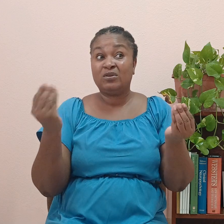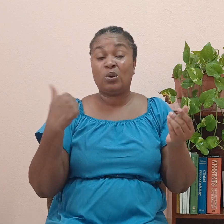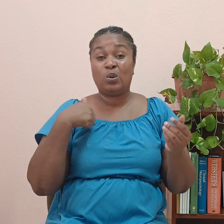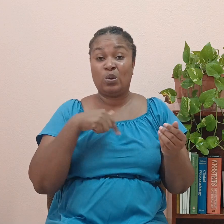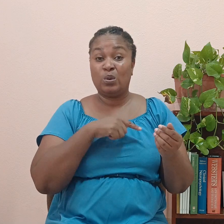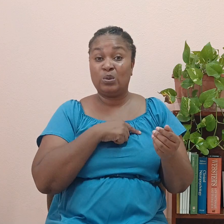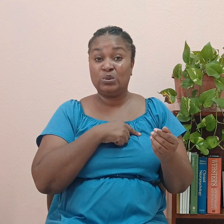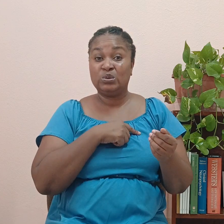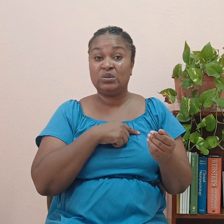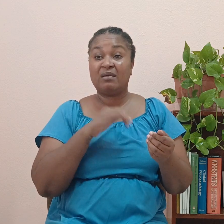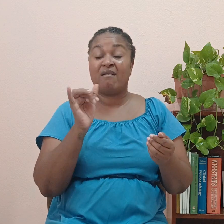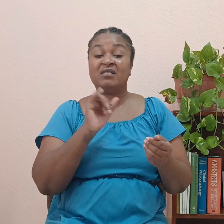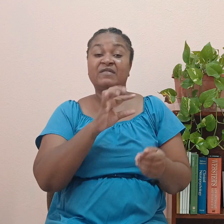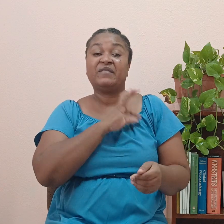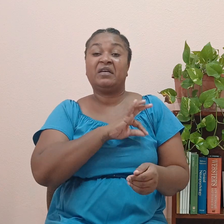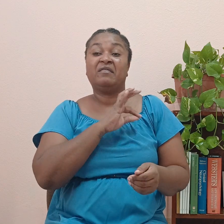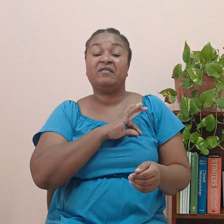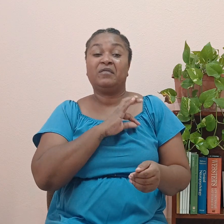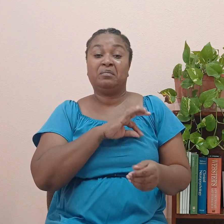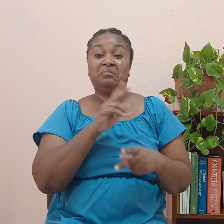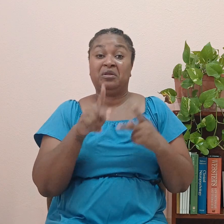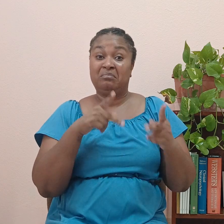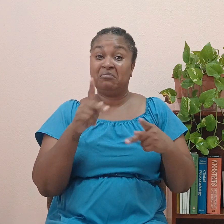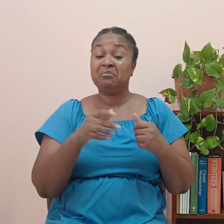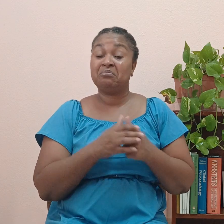as faithful stewards.